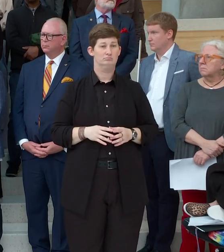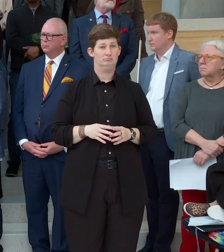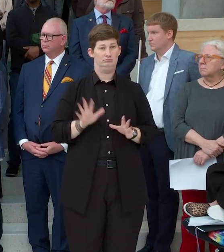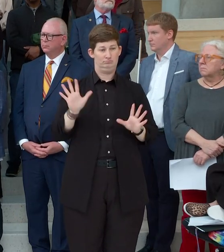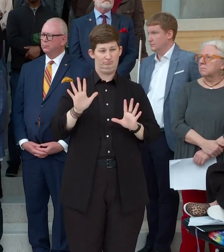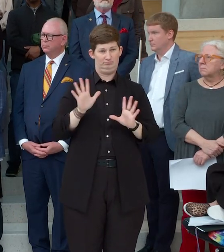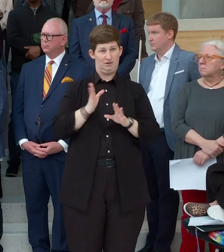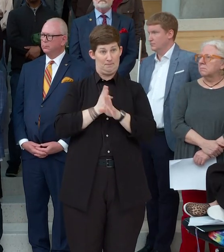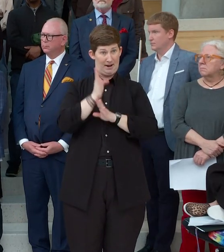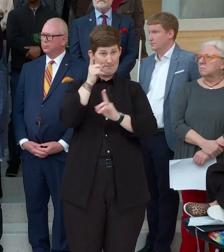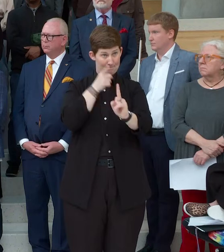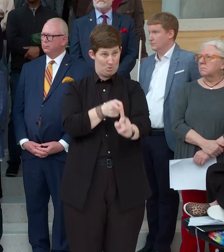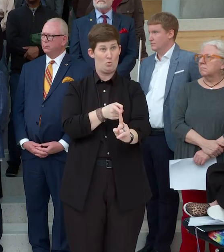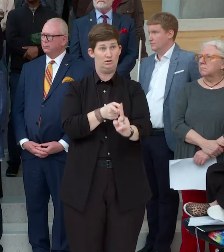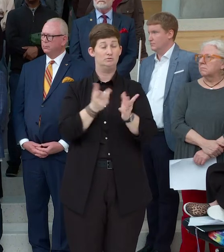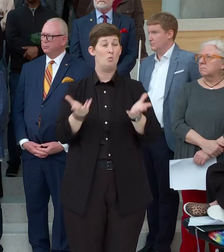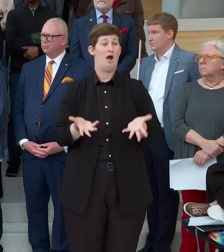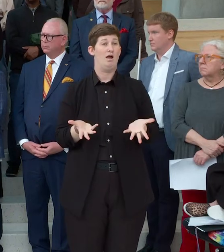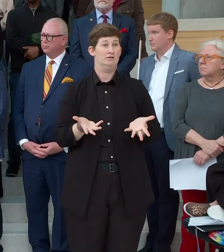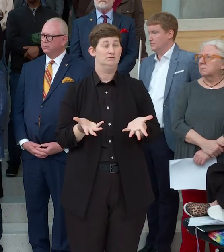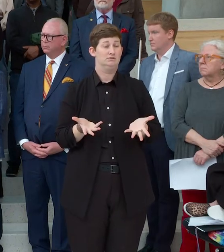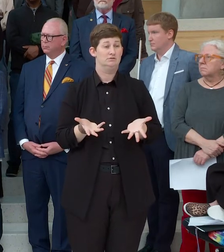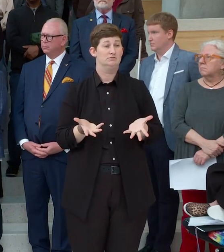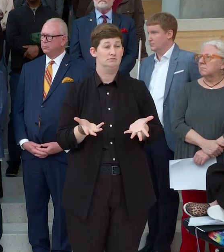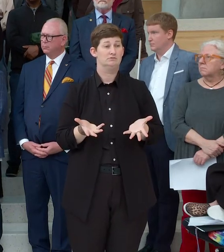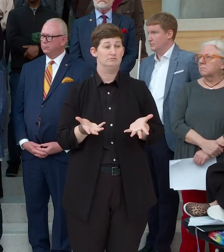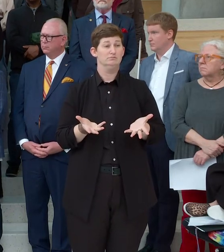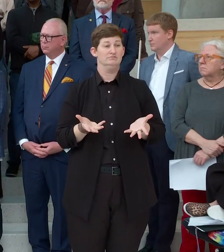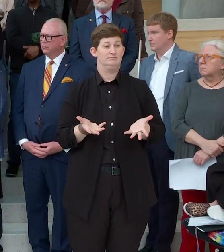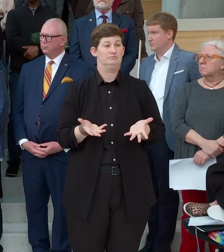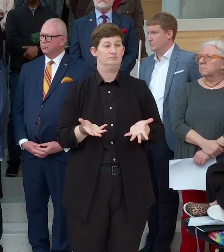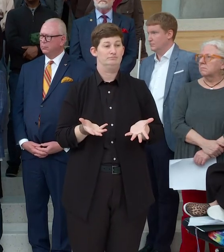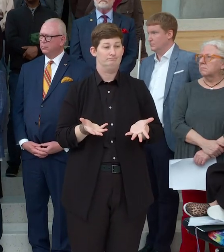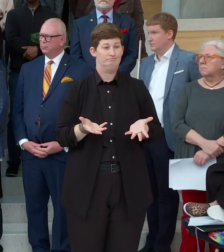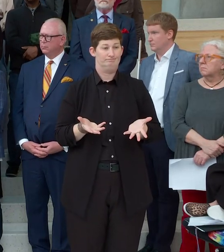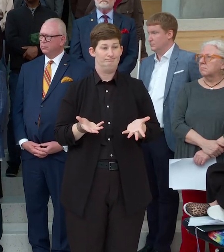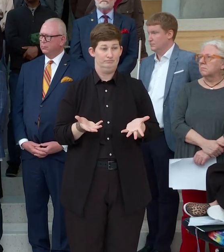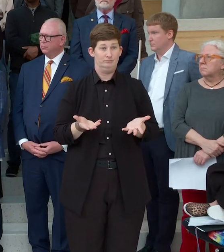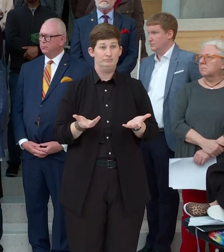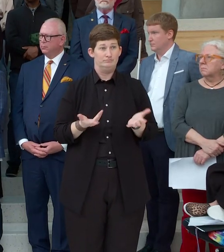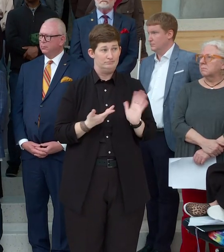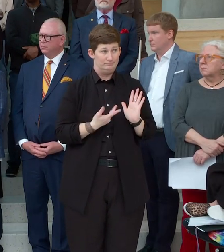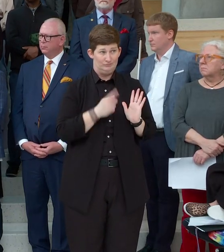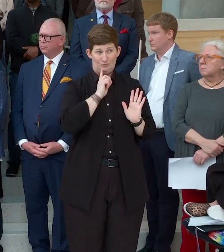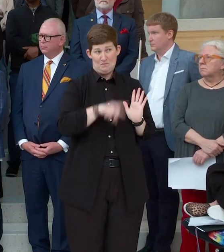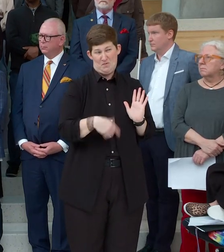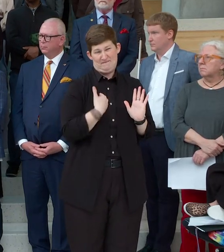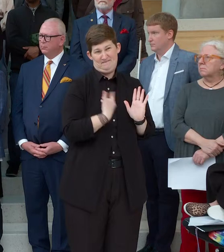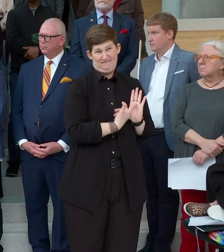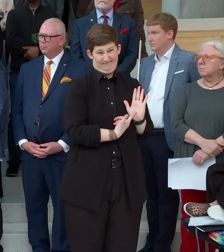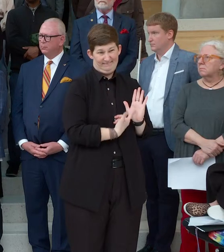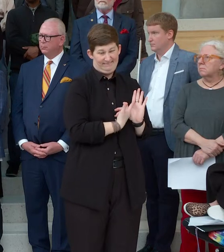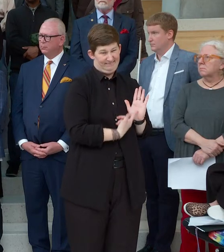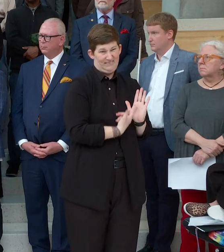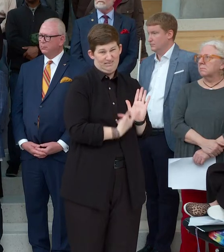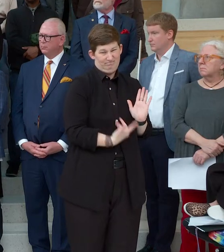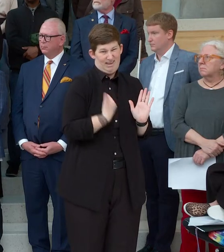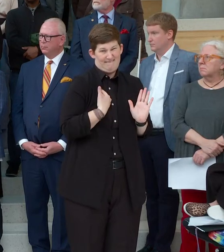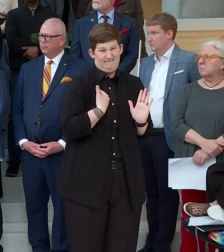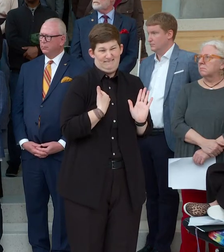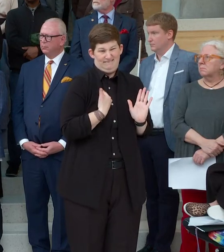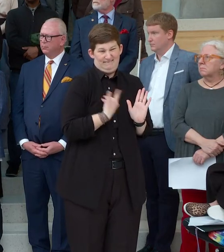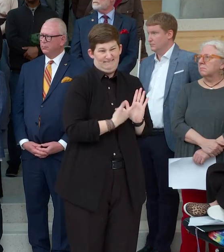true across all is that we've got a state report. We should not have passed policy from the get-go a